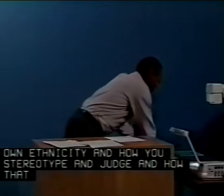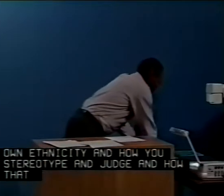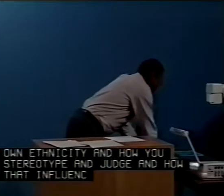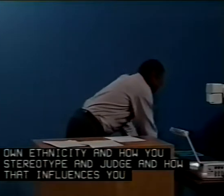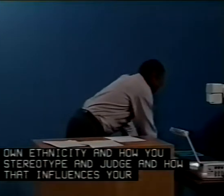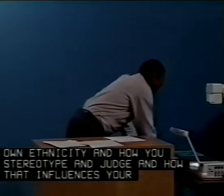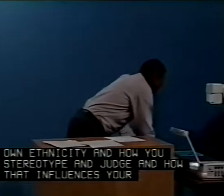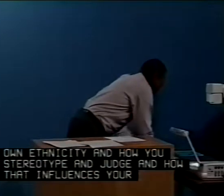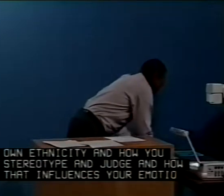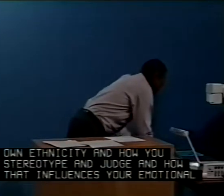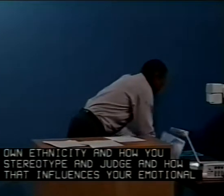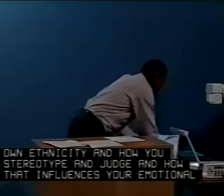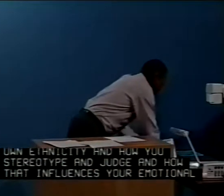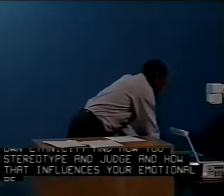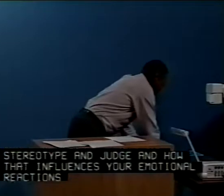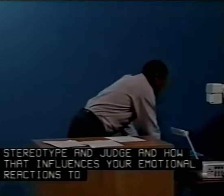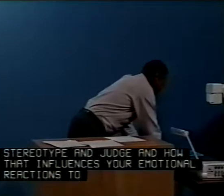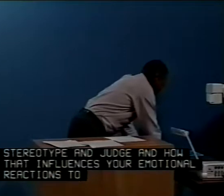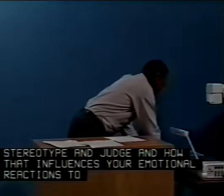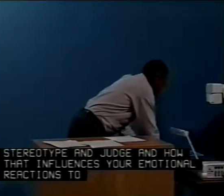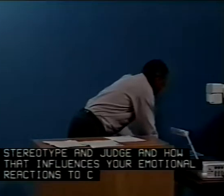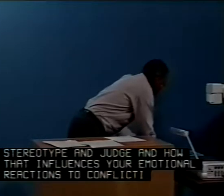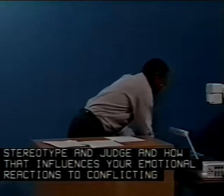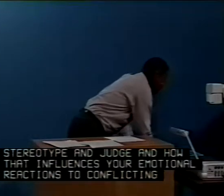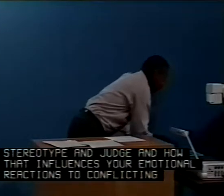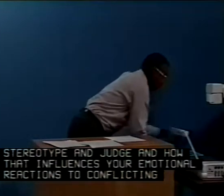conflicting cultural values.